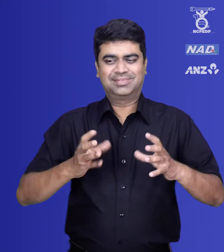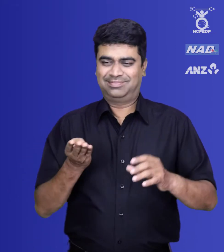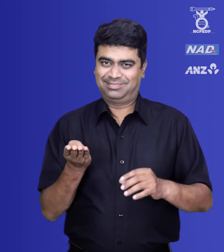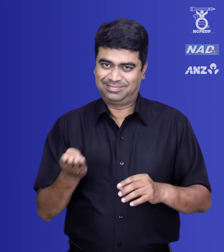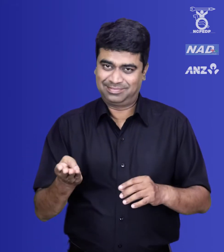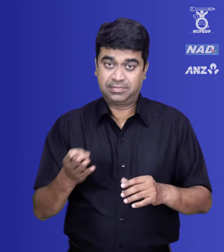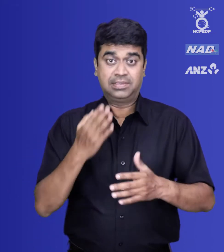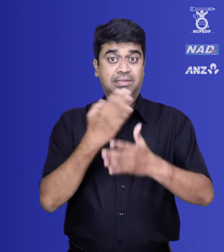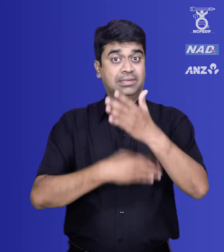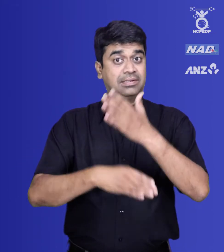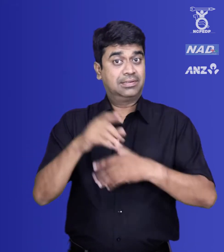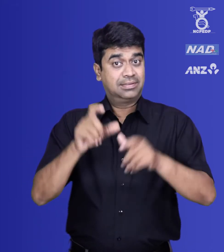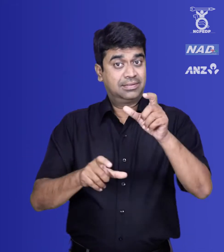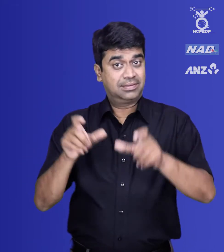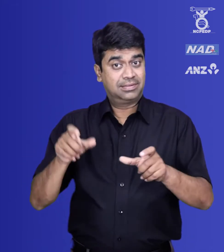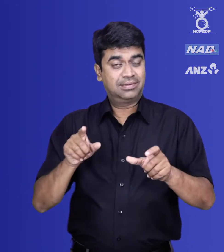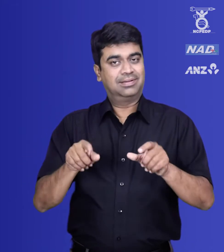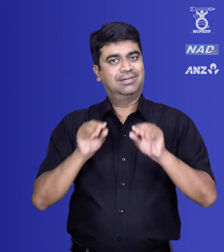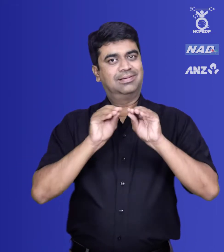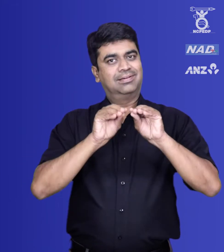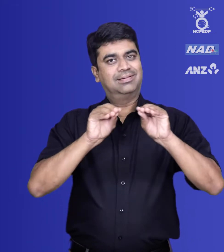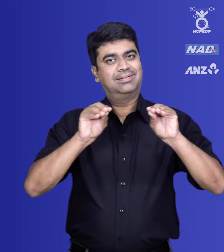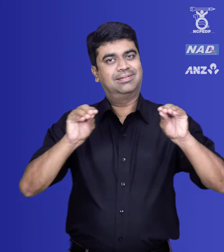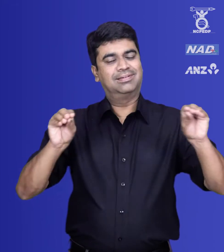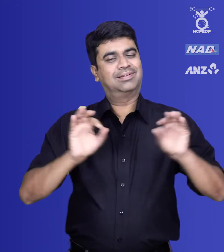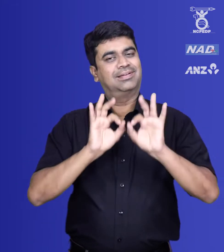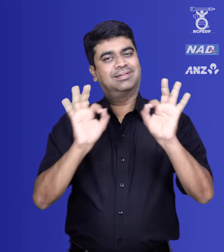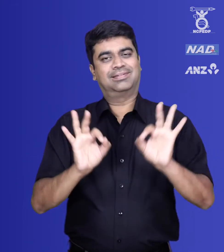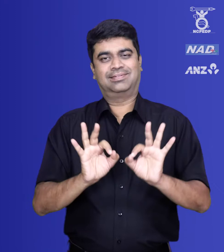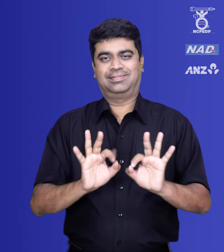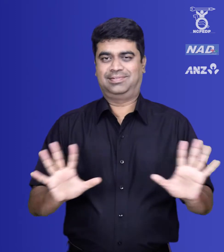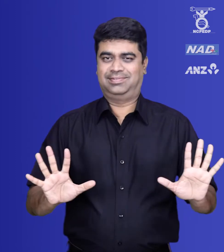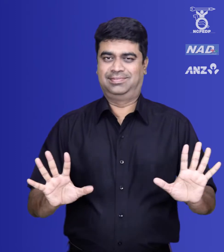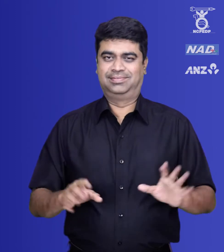toilets, ticketing counters and ticketing machines.